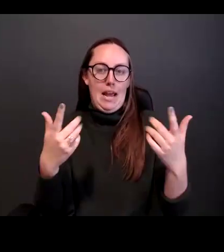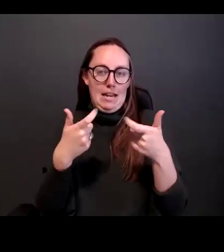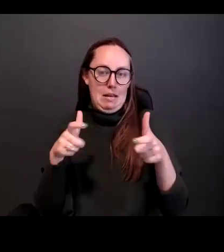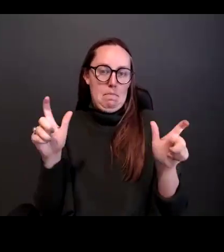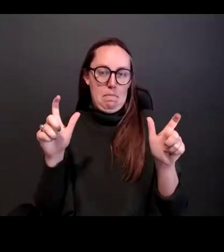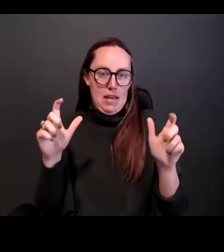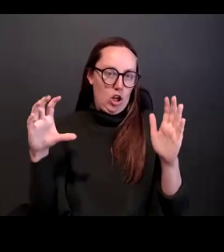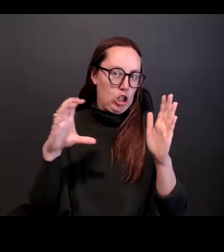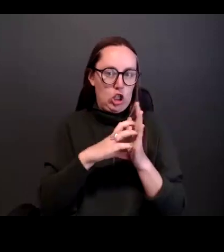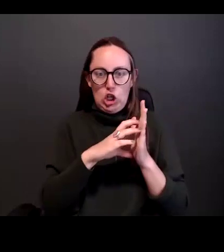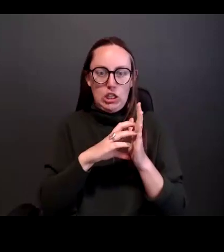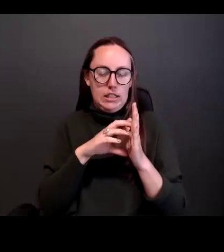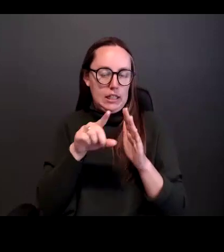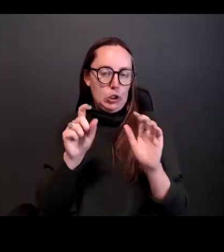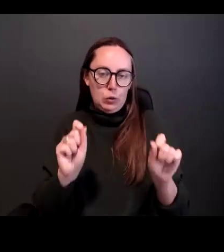you are